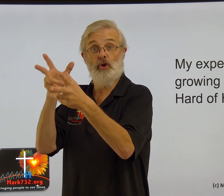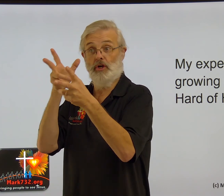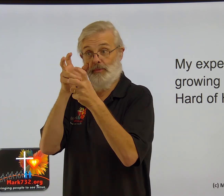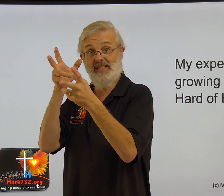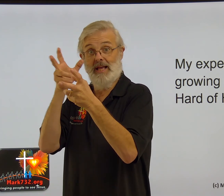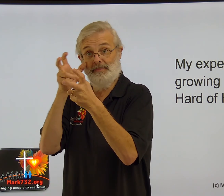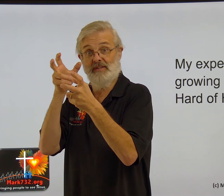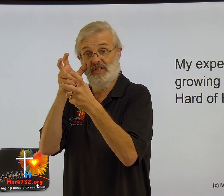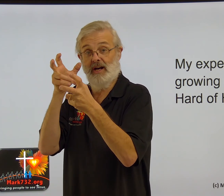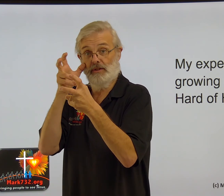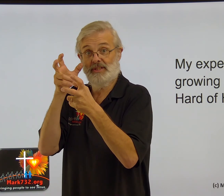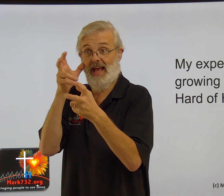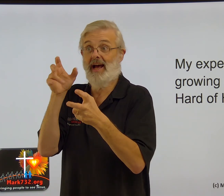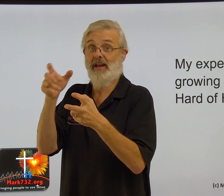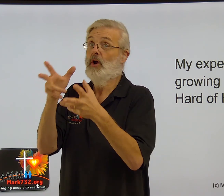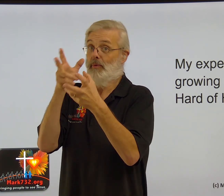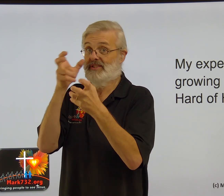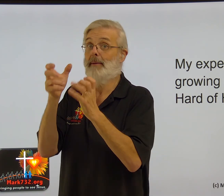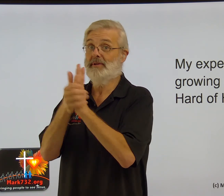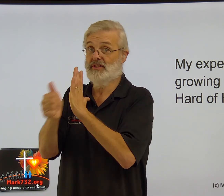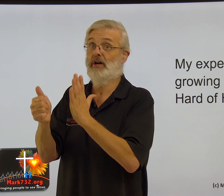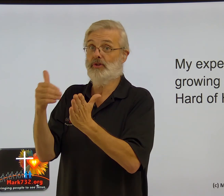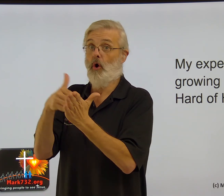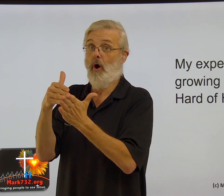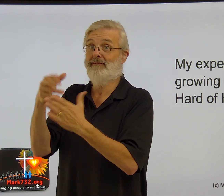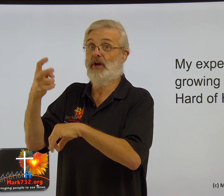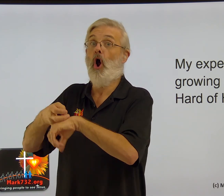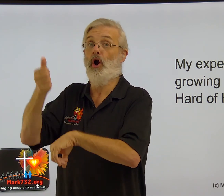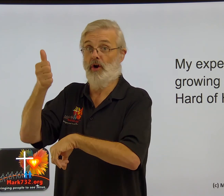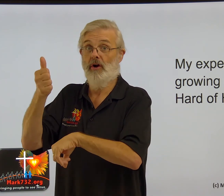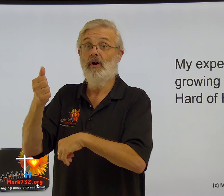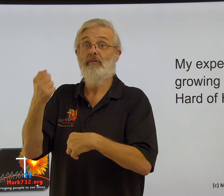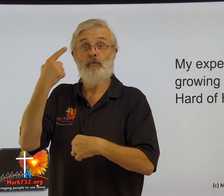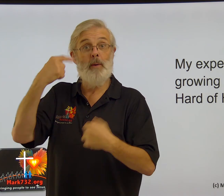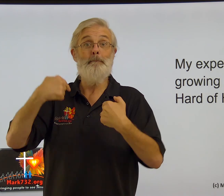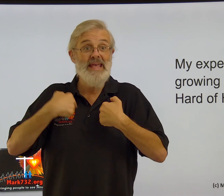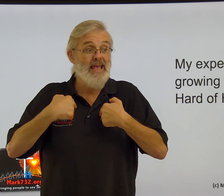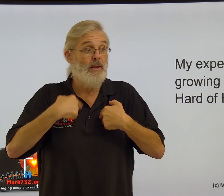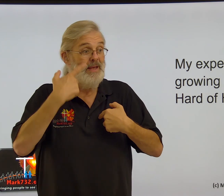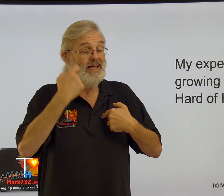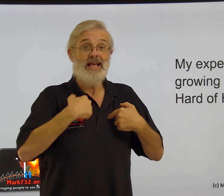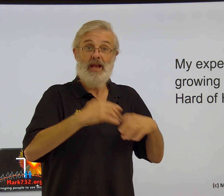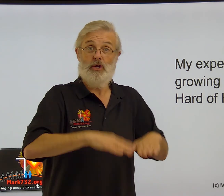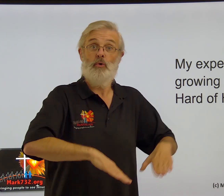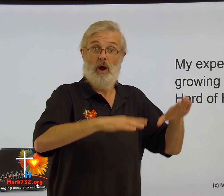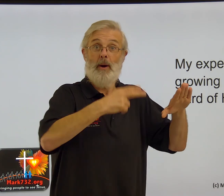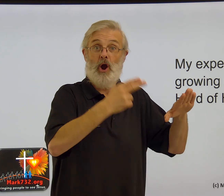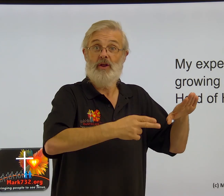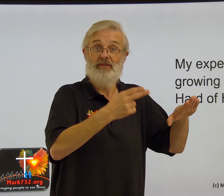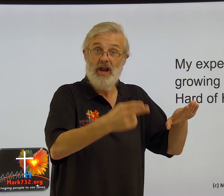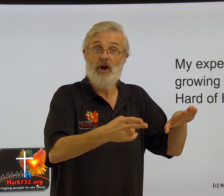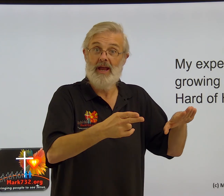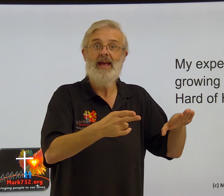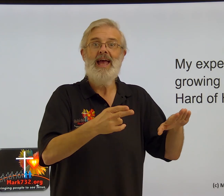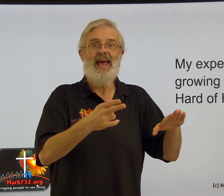your receptive skills. And receptive skills are often harder. For me, because I grew up hard of hearing and I